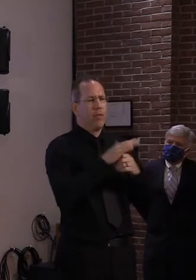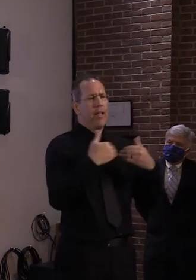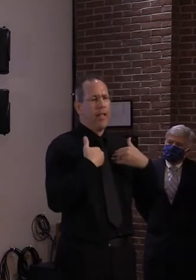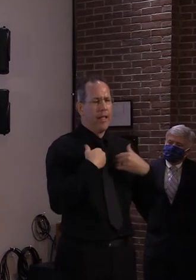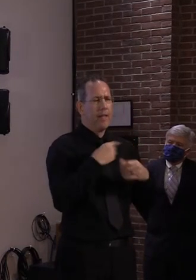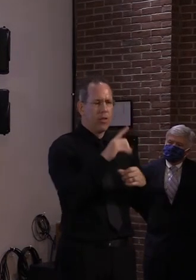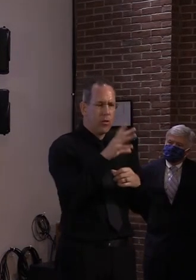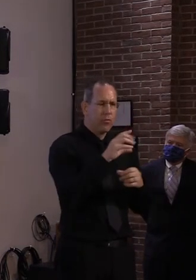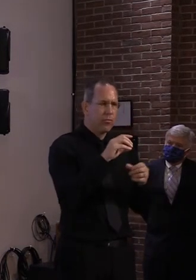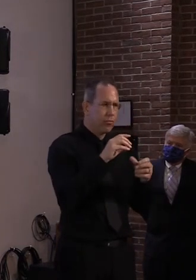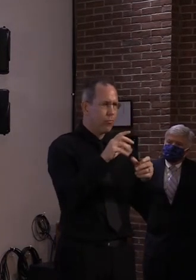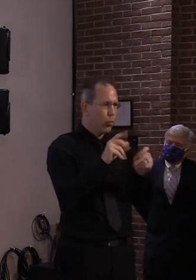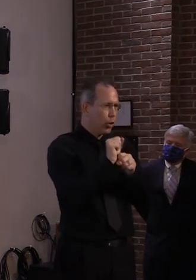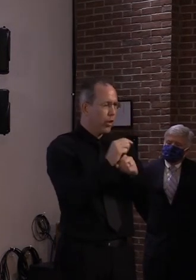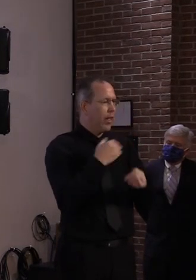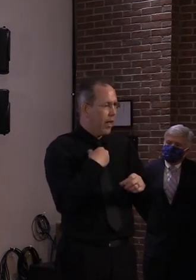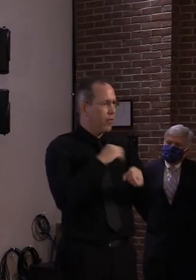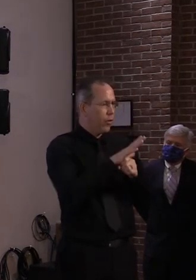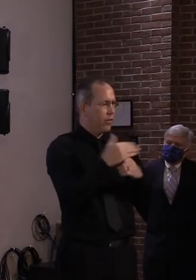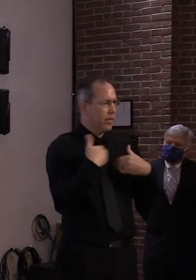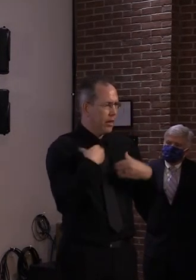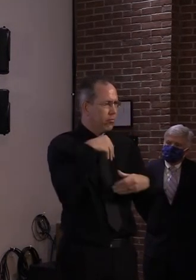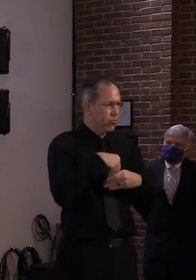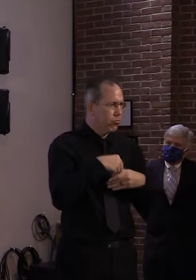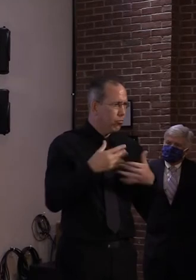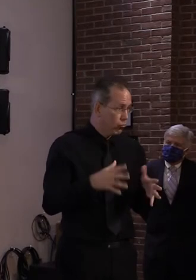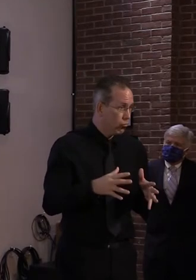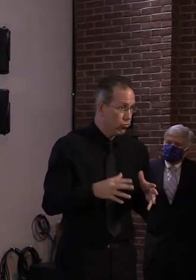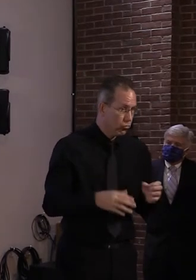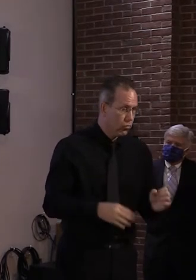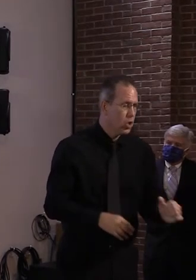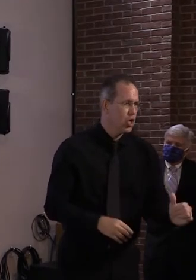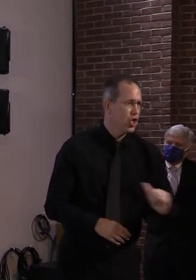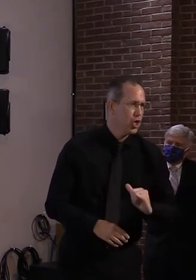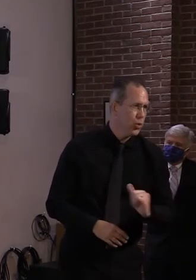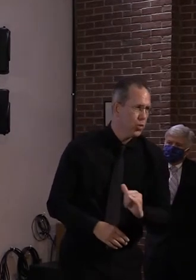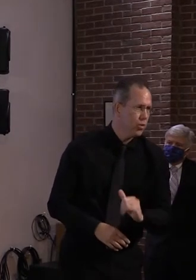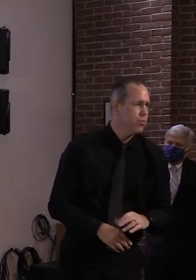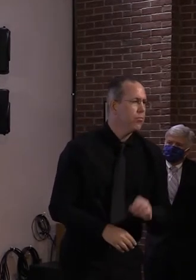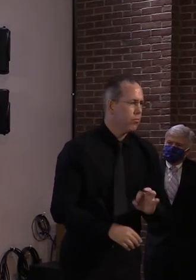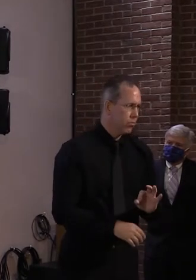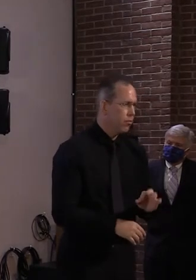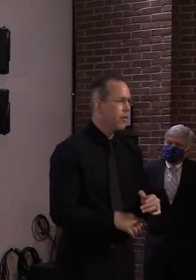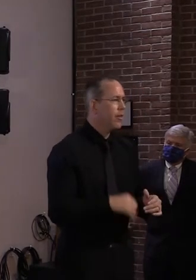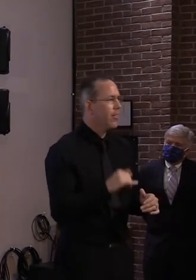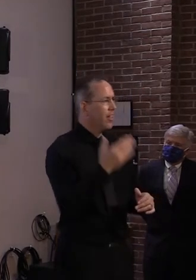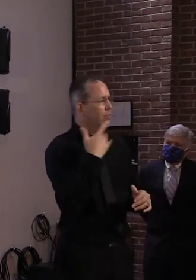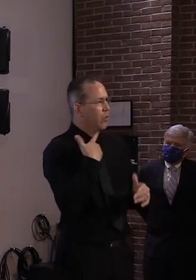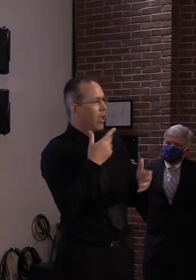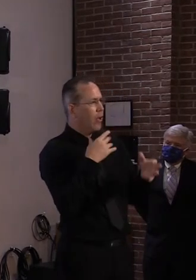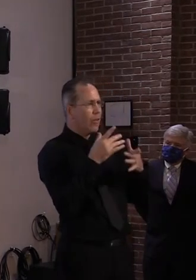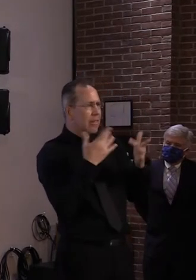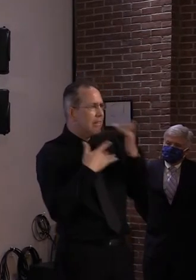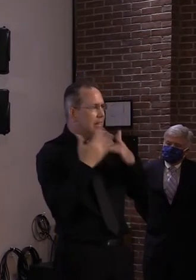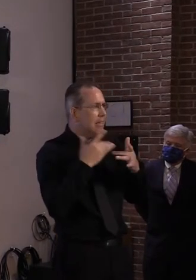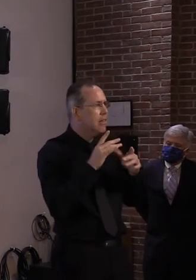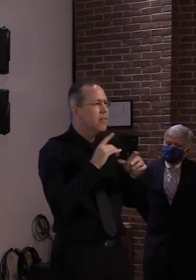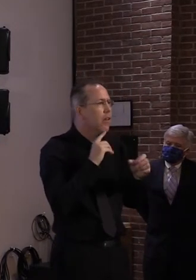of workers to substitute in, if you will, for those who had to be isolated or